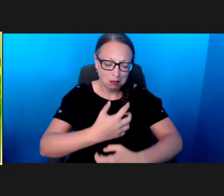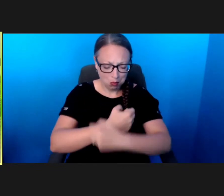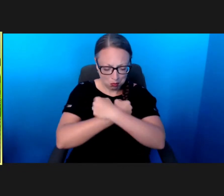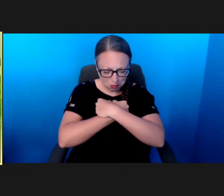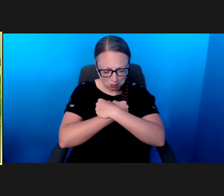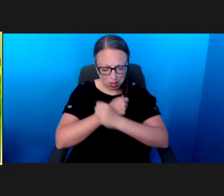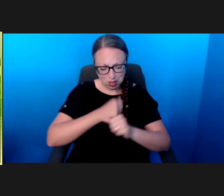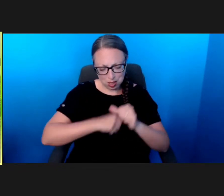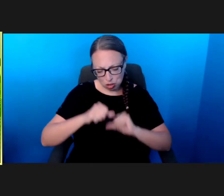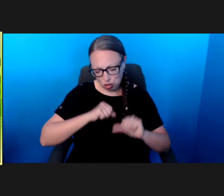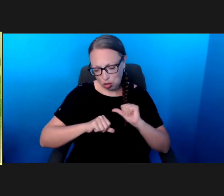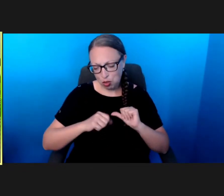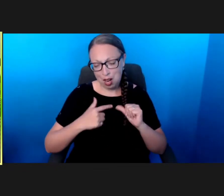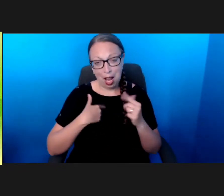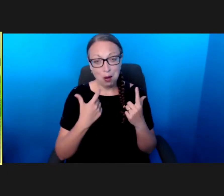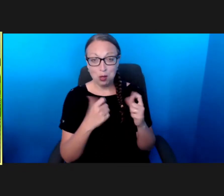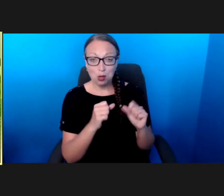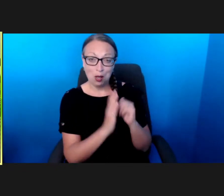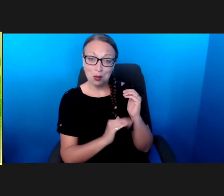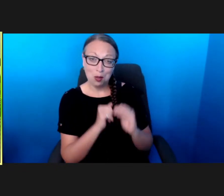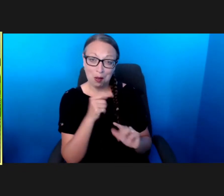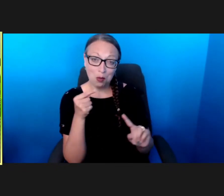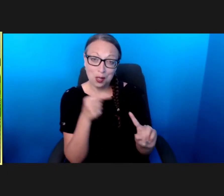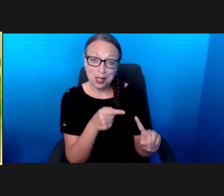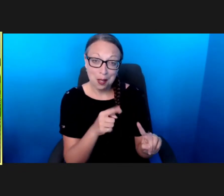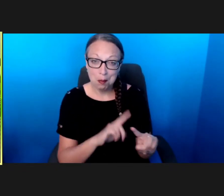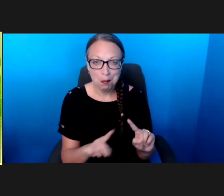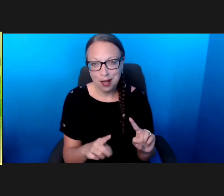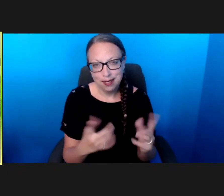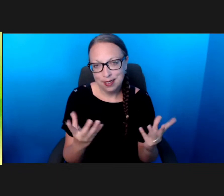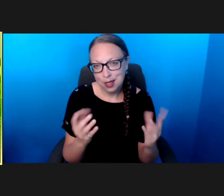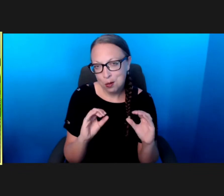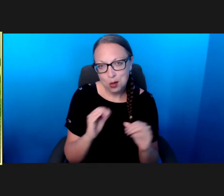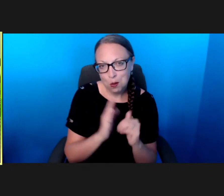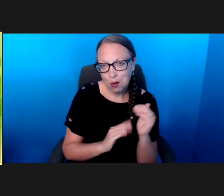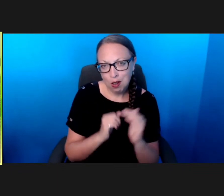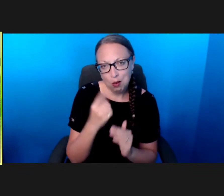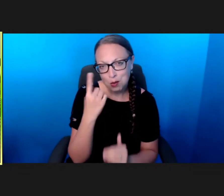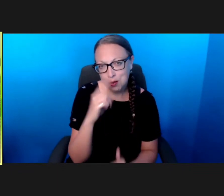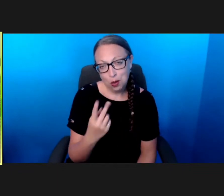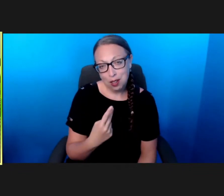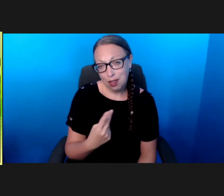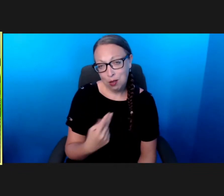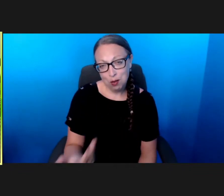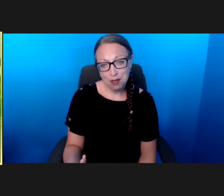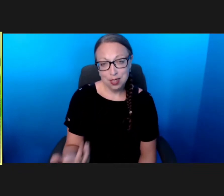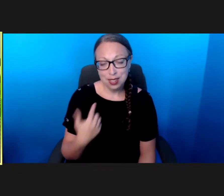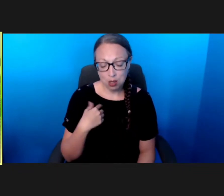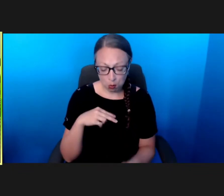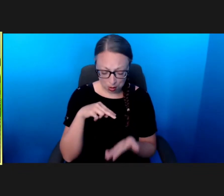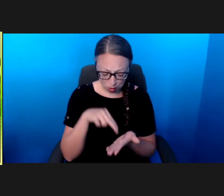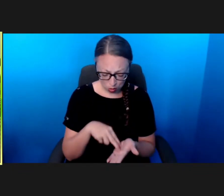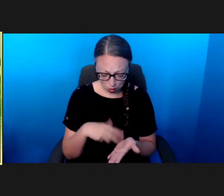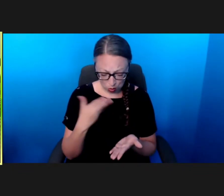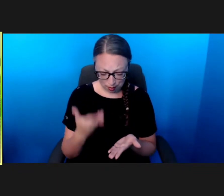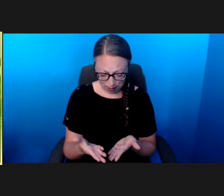useless attempt to comfort him. There was no comfort for either of us. We stood in that moment of impossible mutual desire to